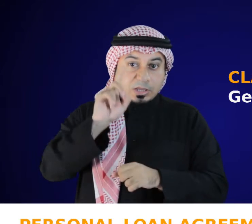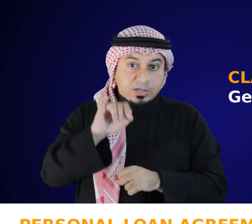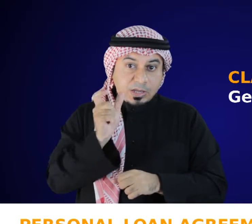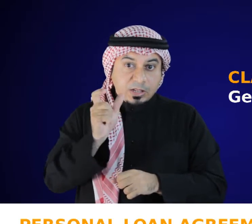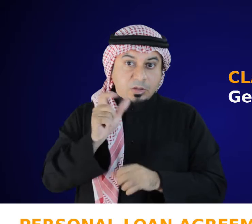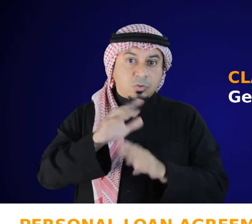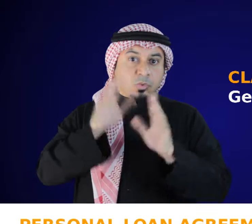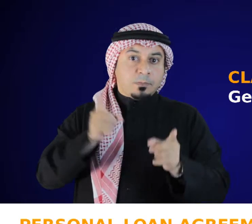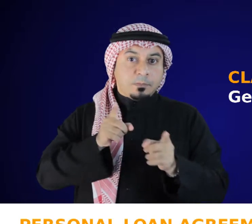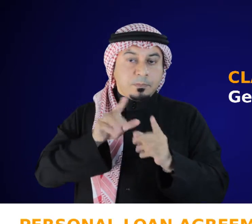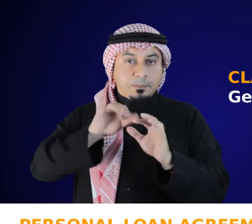the client.